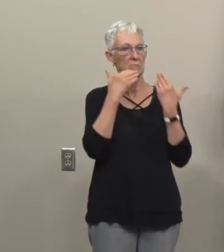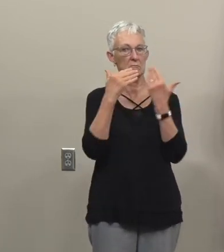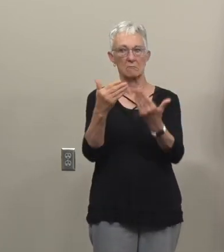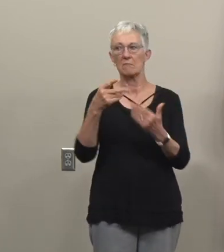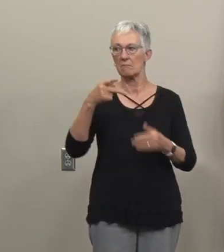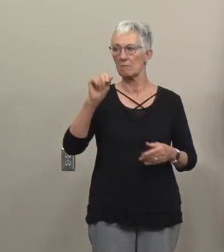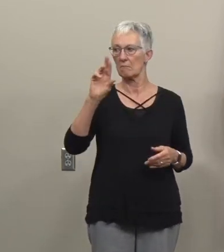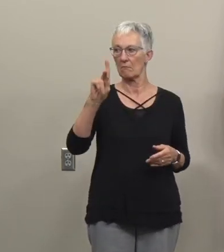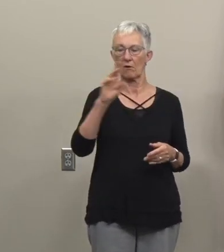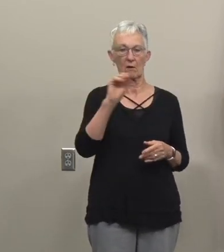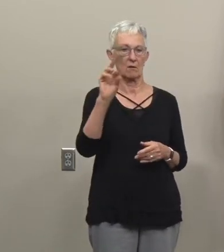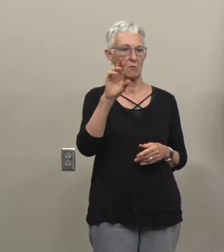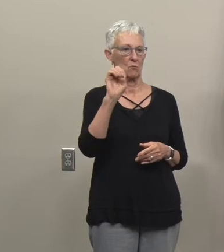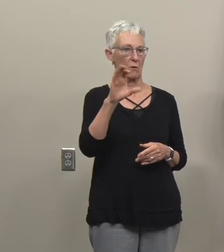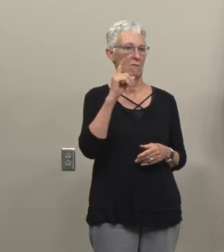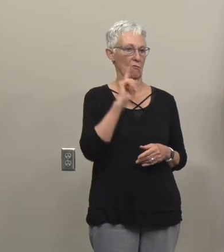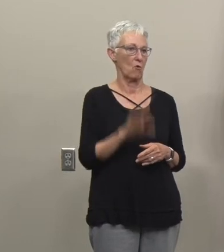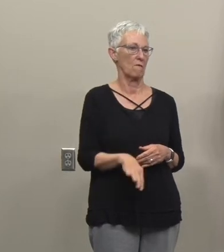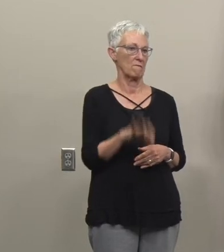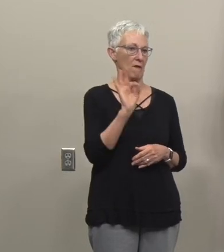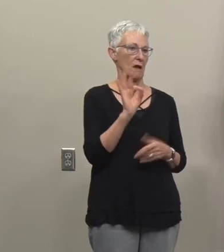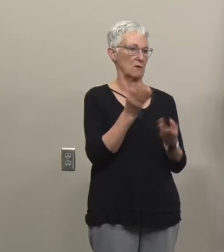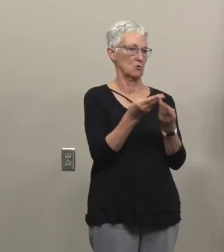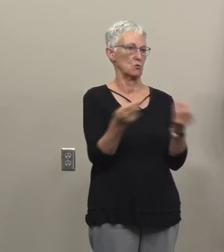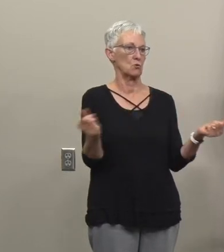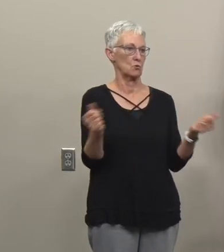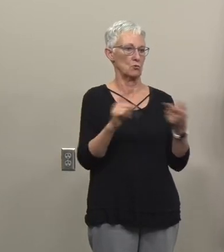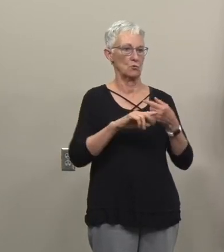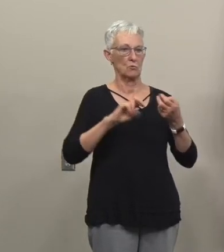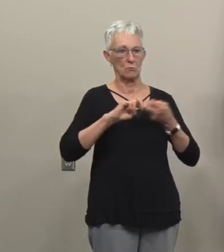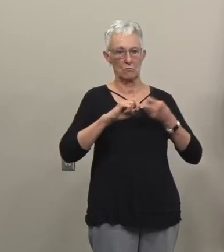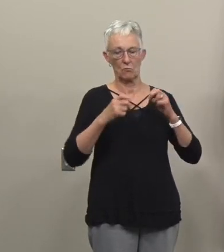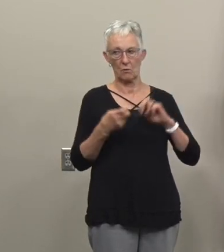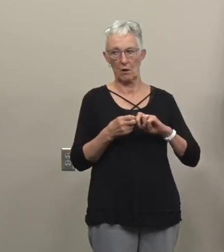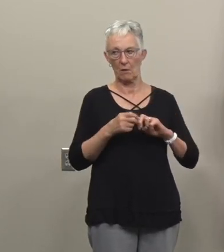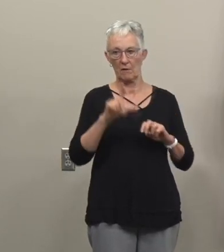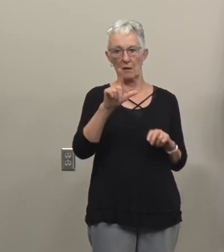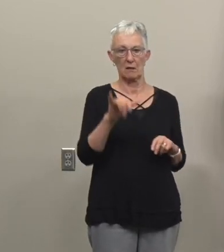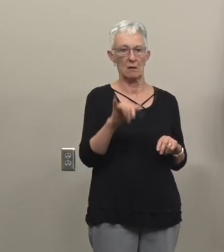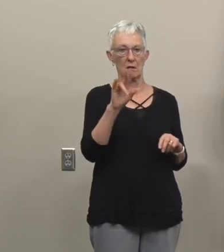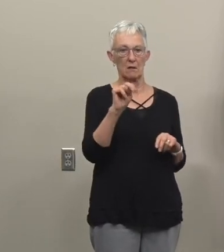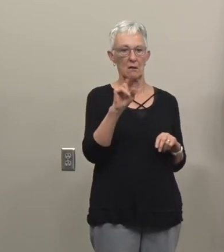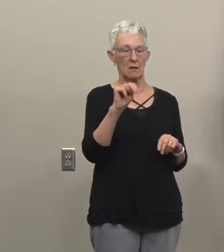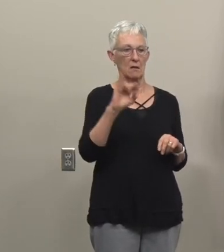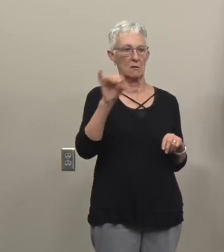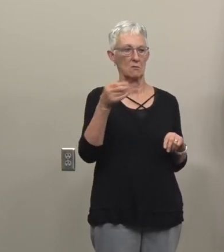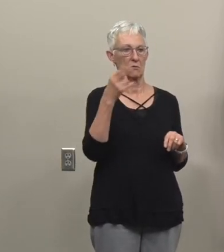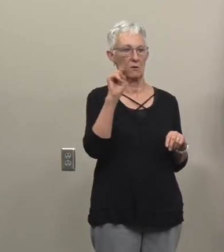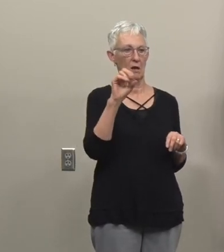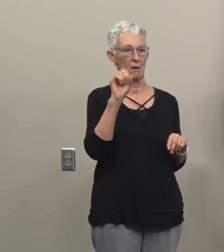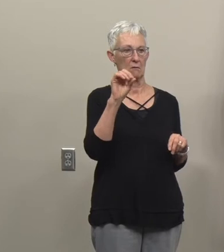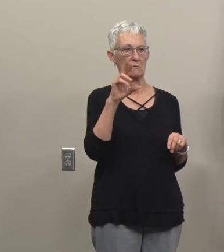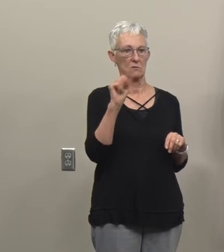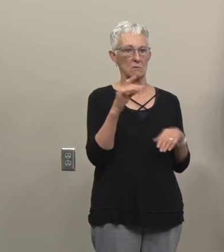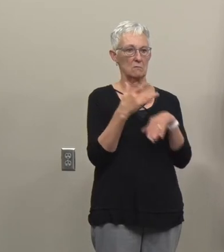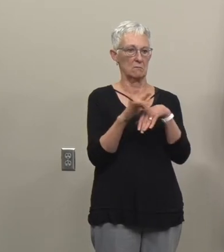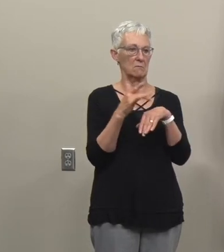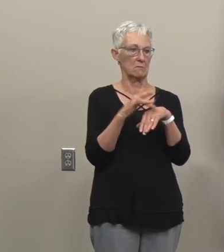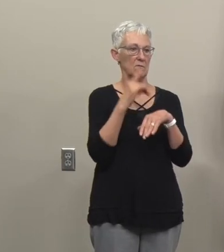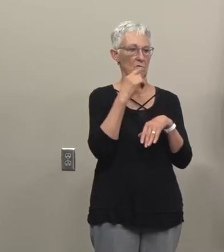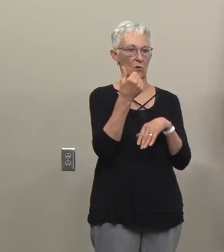and for coming up with a workable solution. Parks and Recreation Director Lynn Johnson is available for any questions that you should have after this